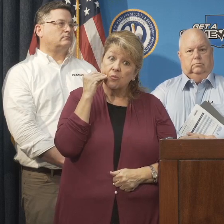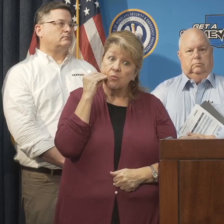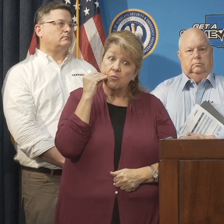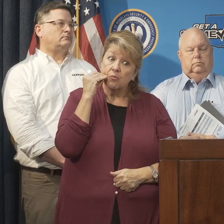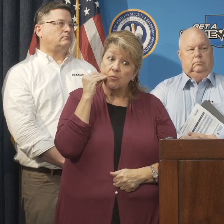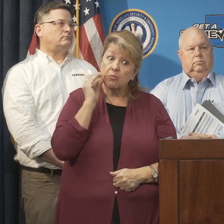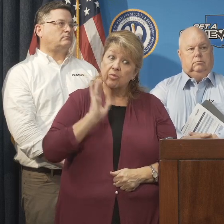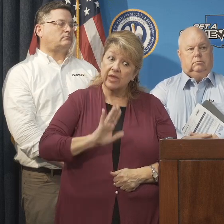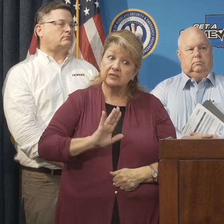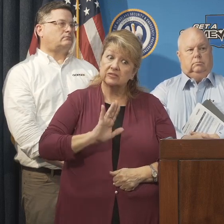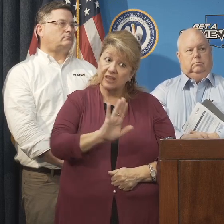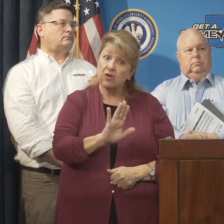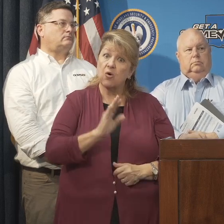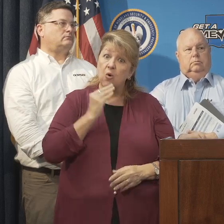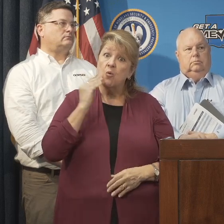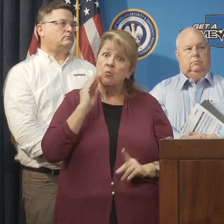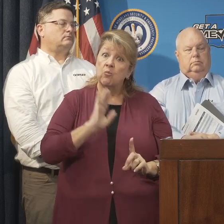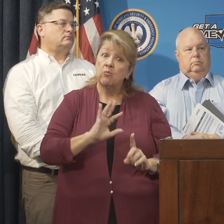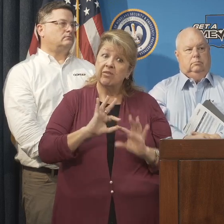family, and